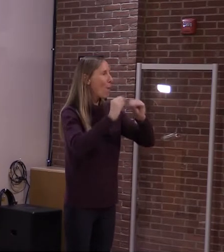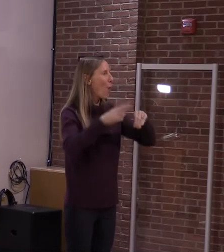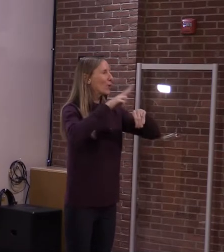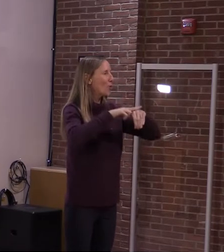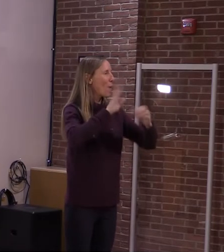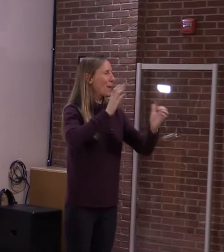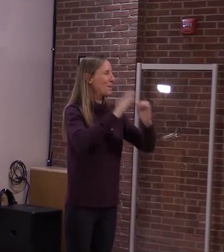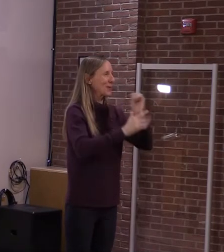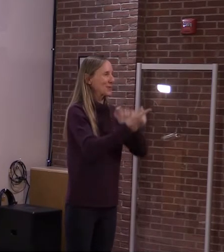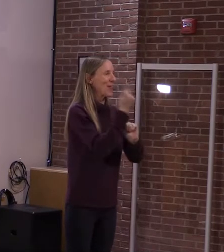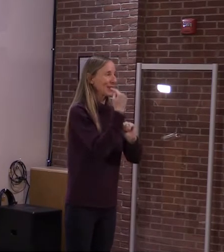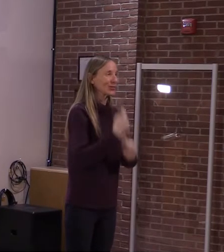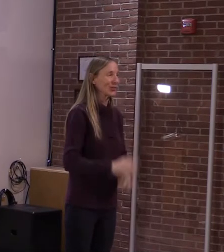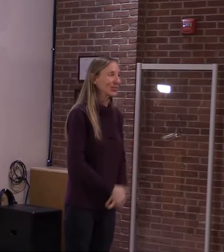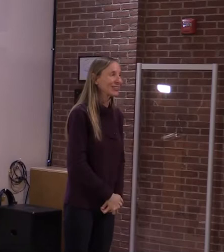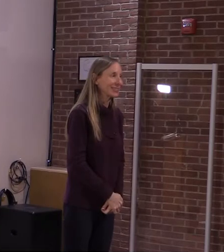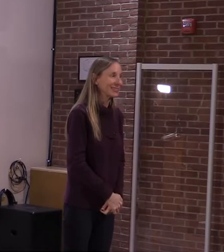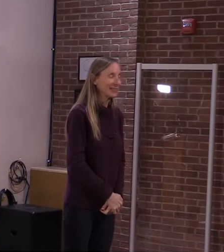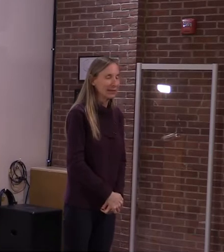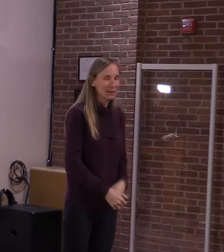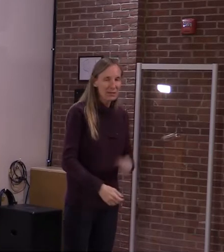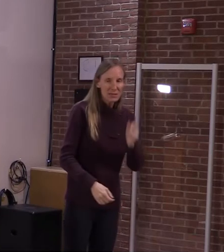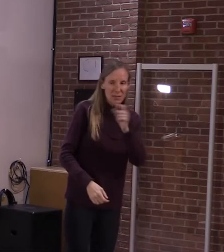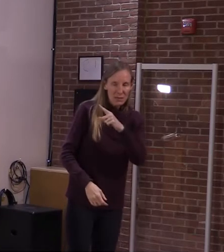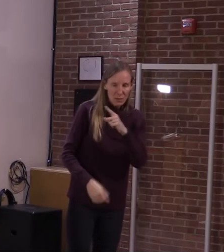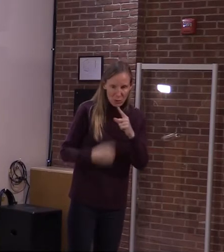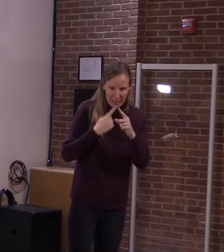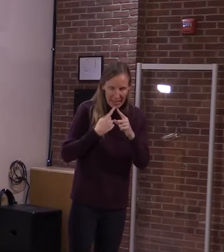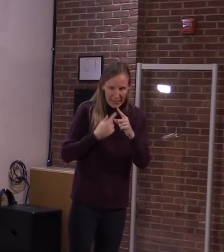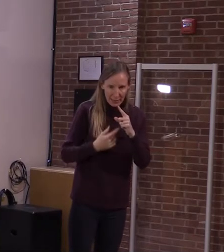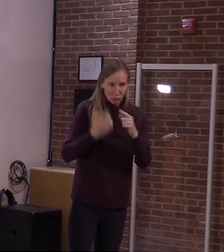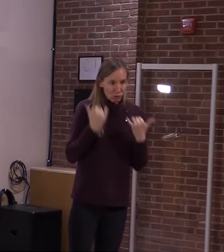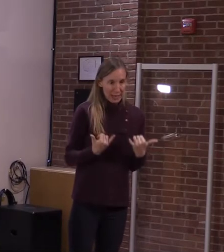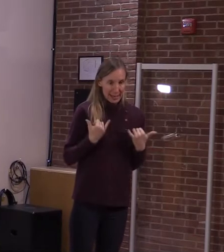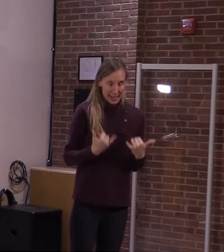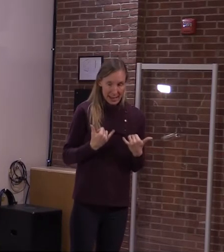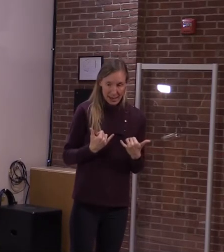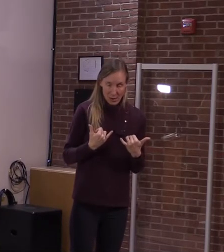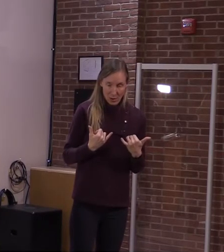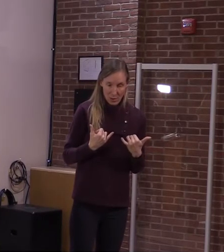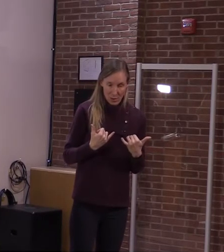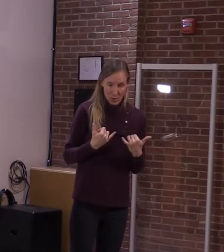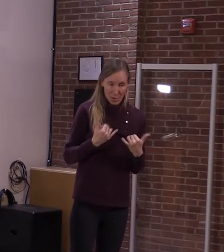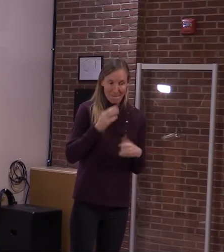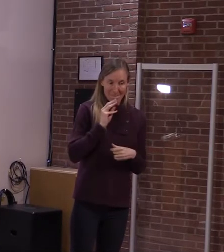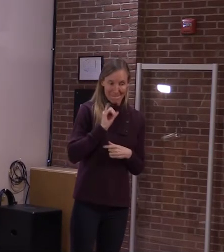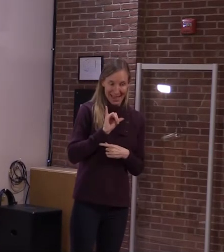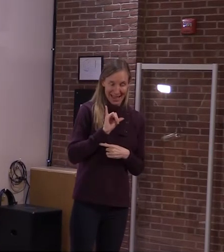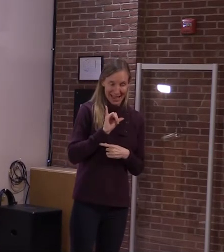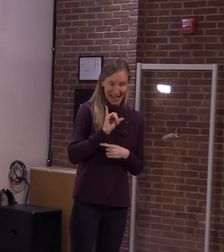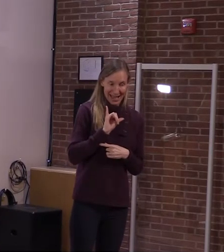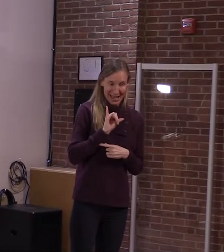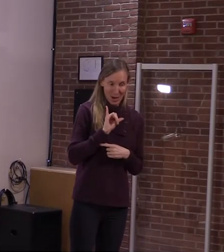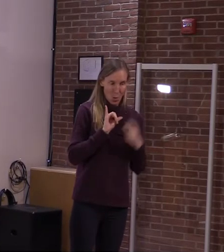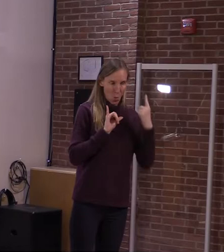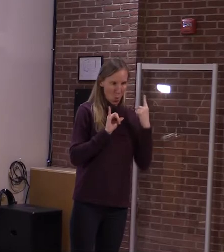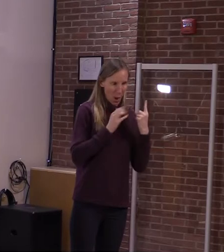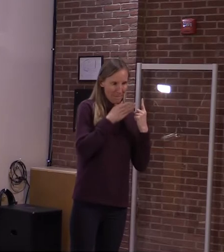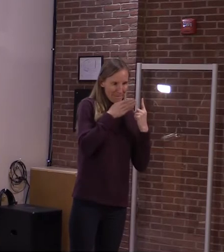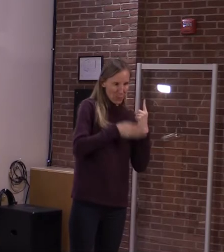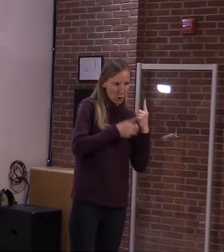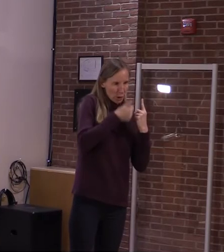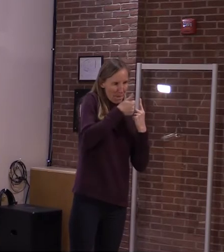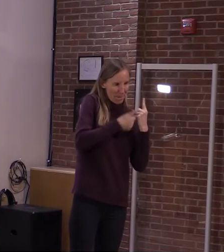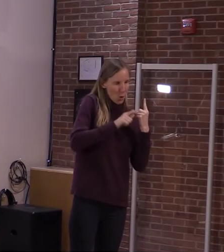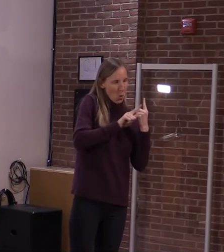year. So you're saying that right now, or in May, it'll be one unvaccinated person